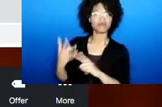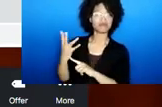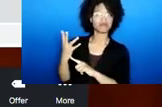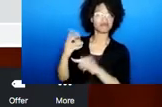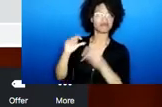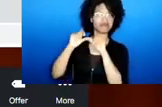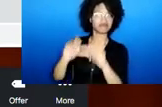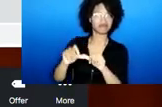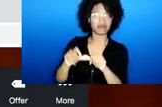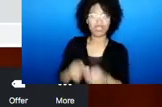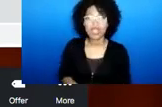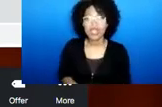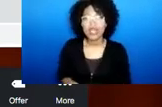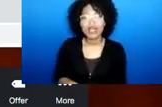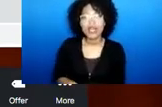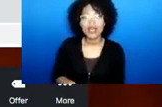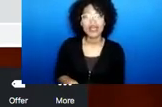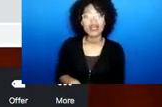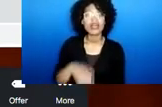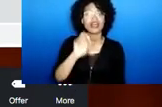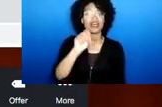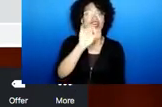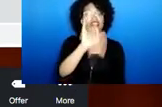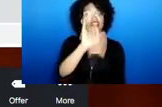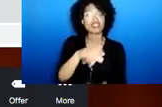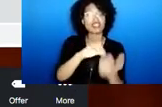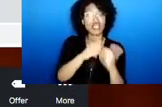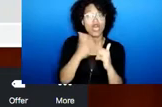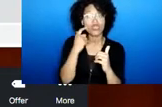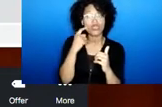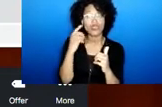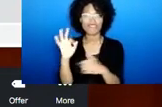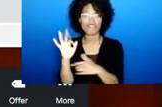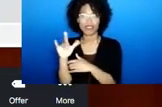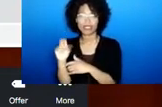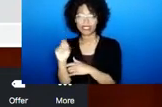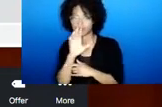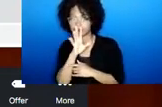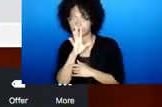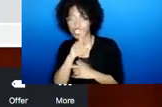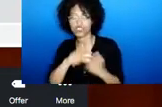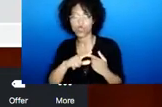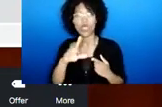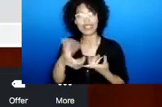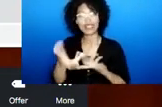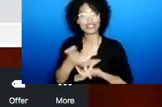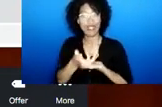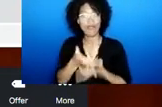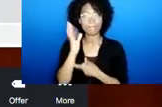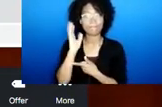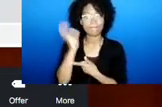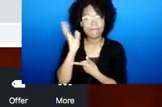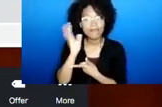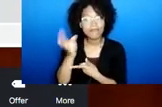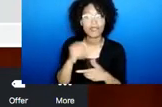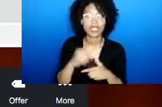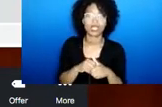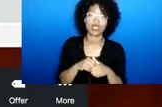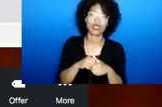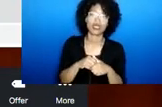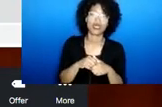that's essentially how you would bring up your interactive presentation, PowerPoints. If you've got